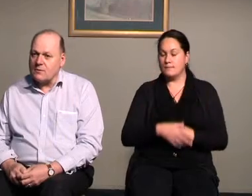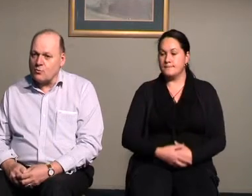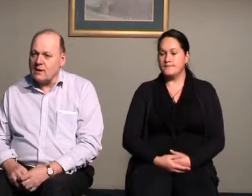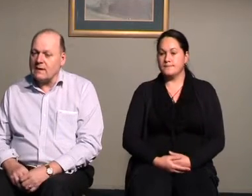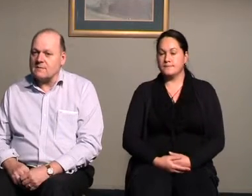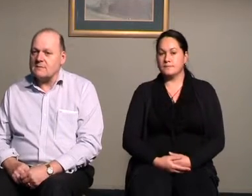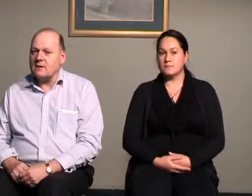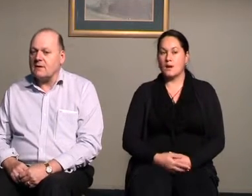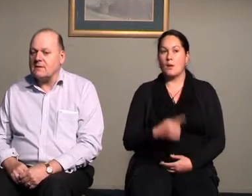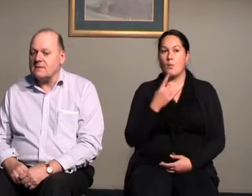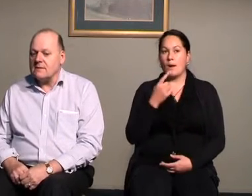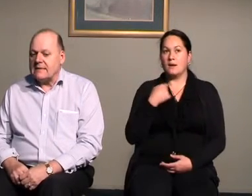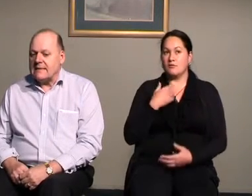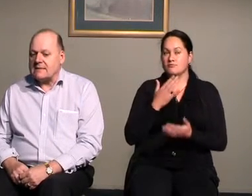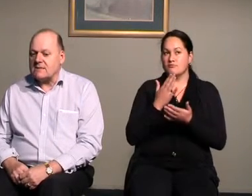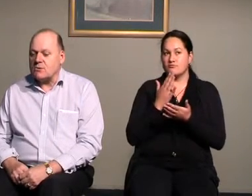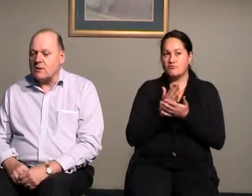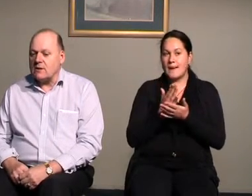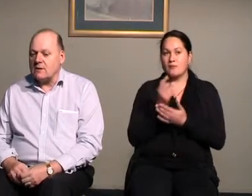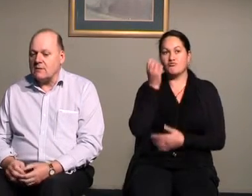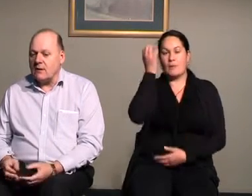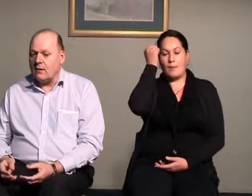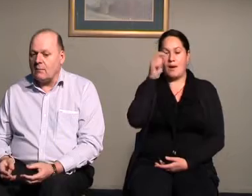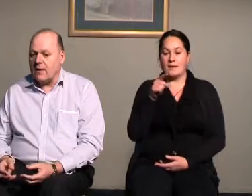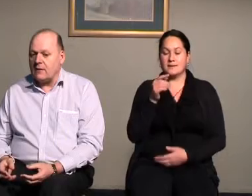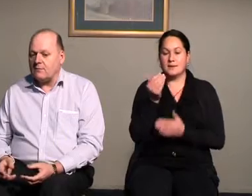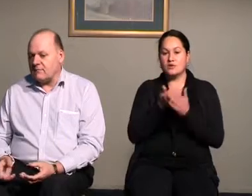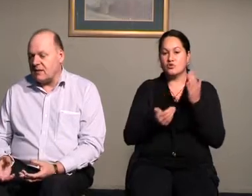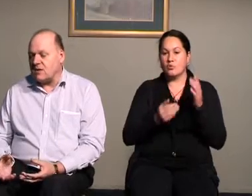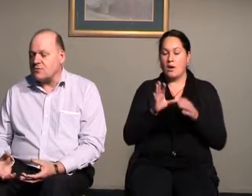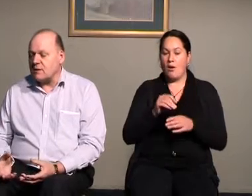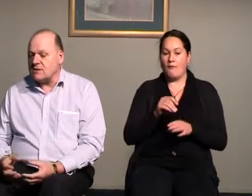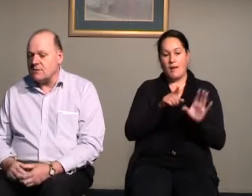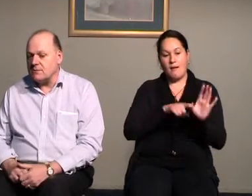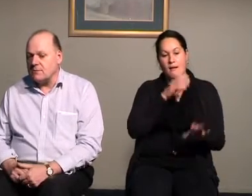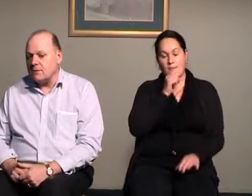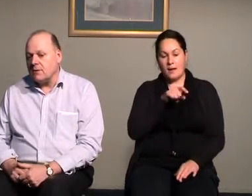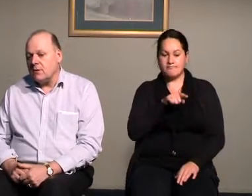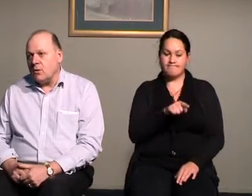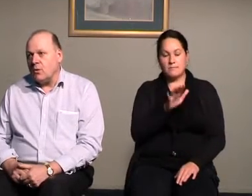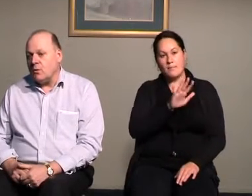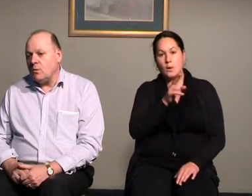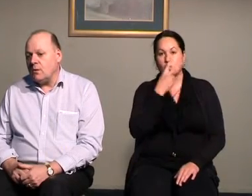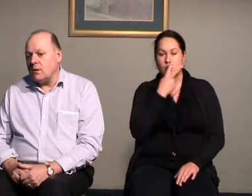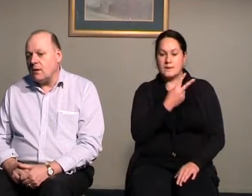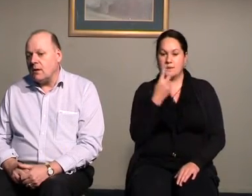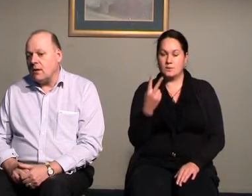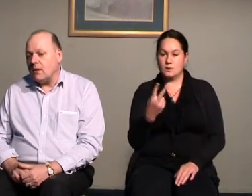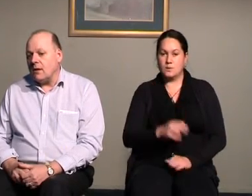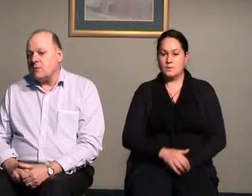One that really comes to mind is a story of a young man about the age of 22